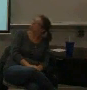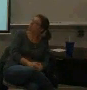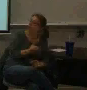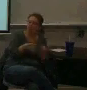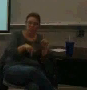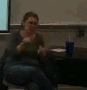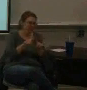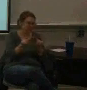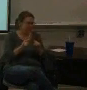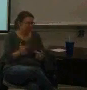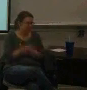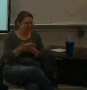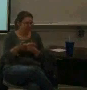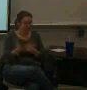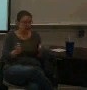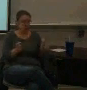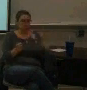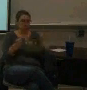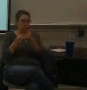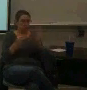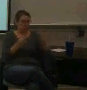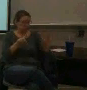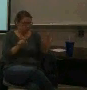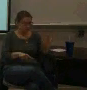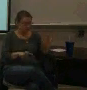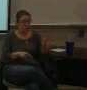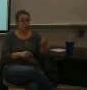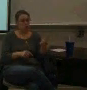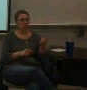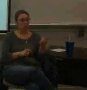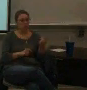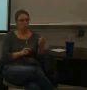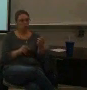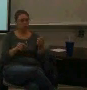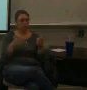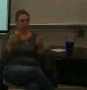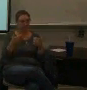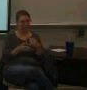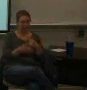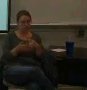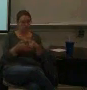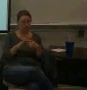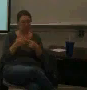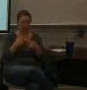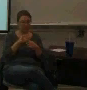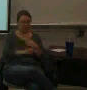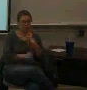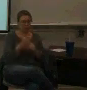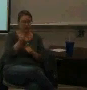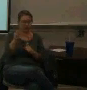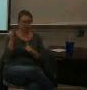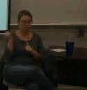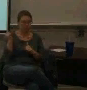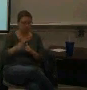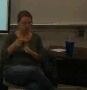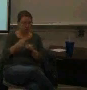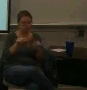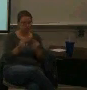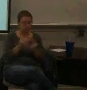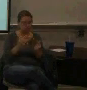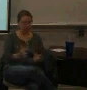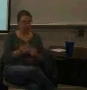of different organisms. So this gets back to Bronson's question. Fish sort of have the lowest of all these groups